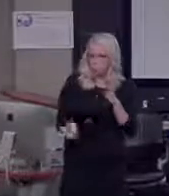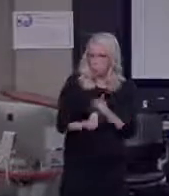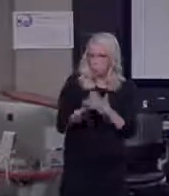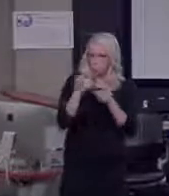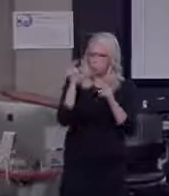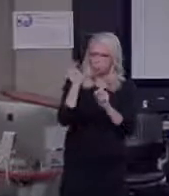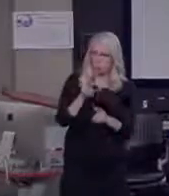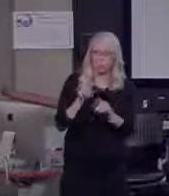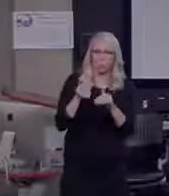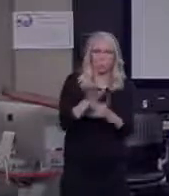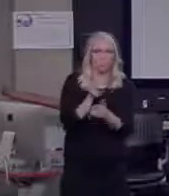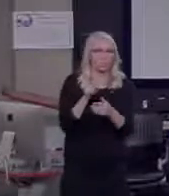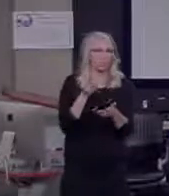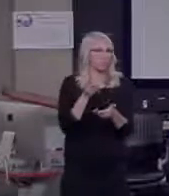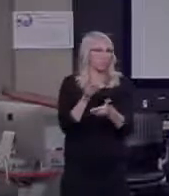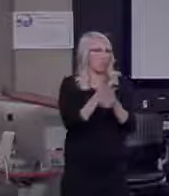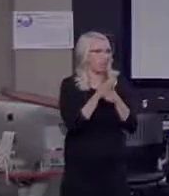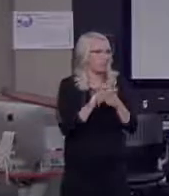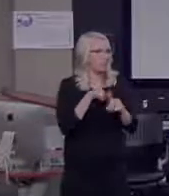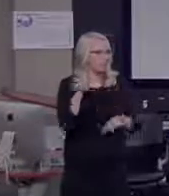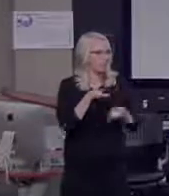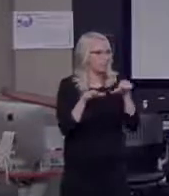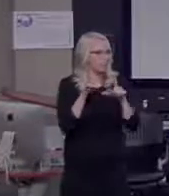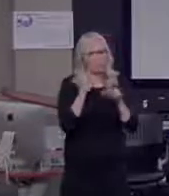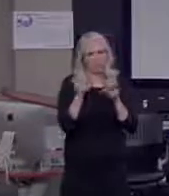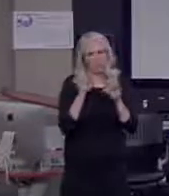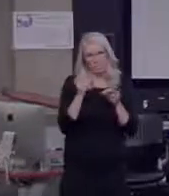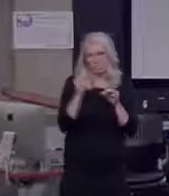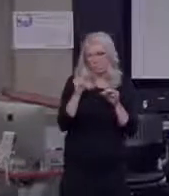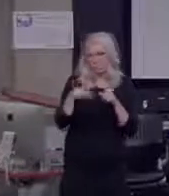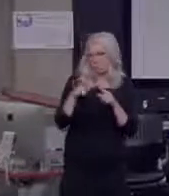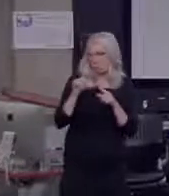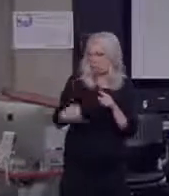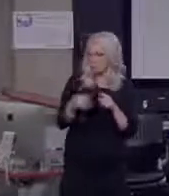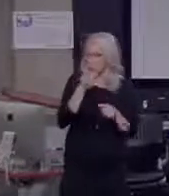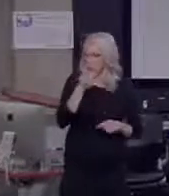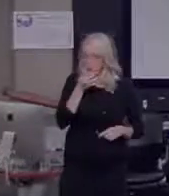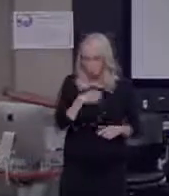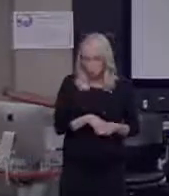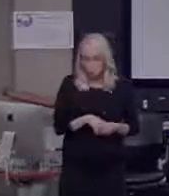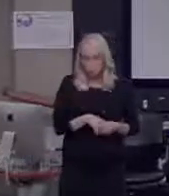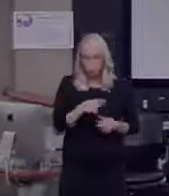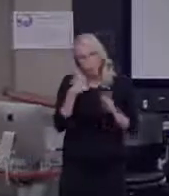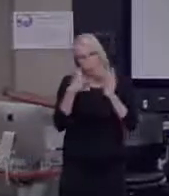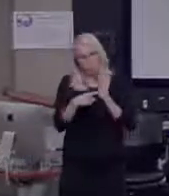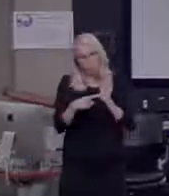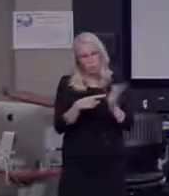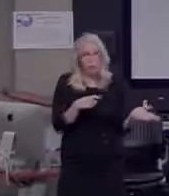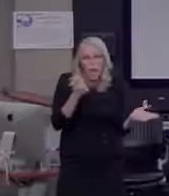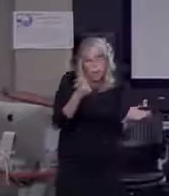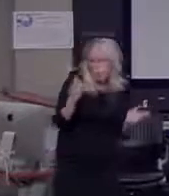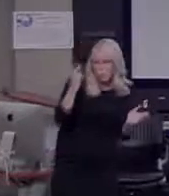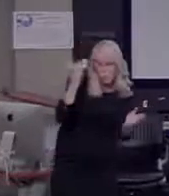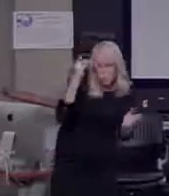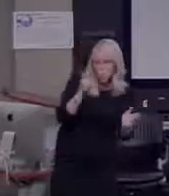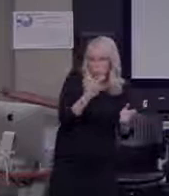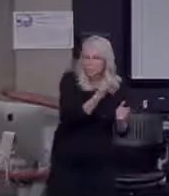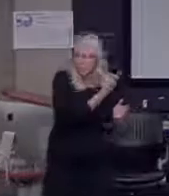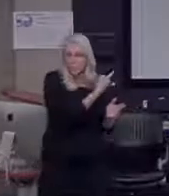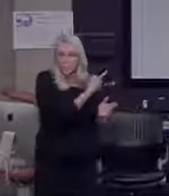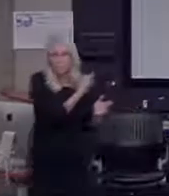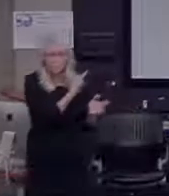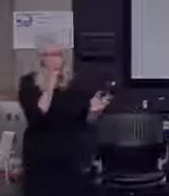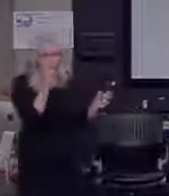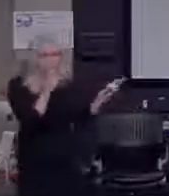to share science. So we'll share a little of that as well. So, for example, Bad anybody news. know who he is?